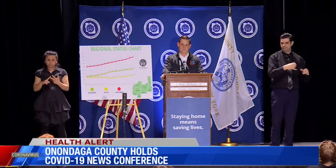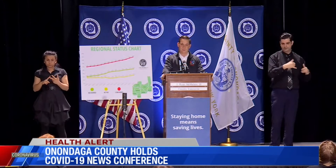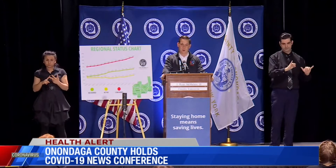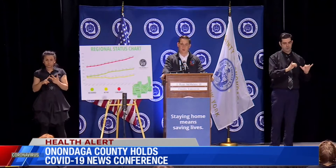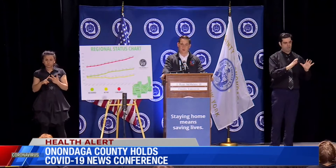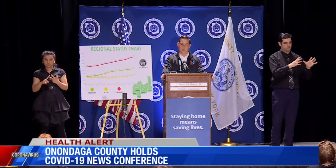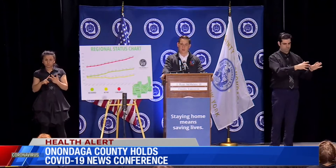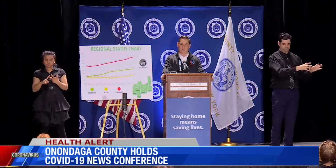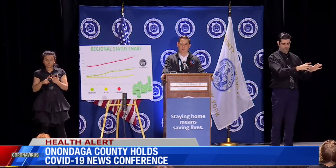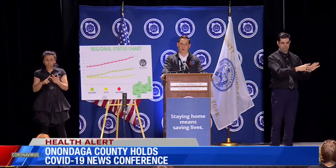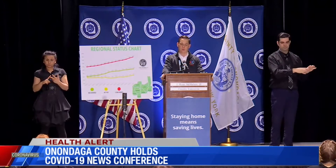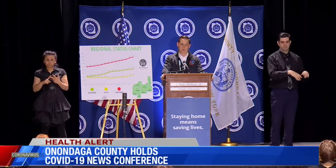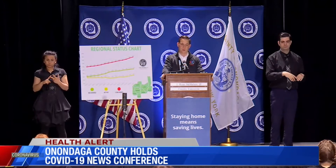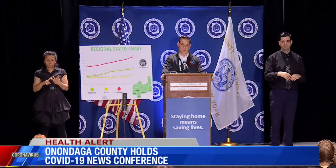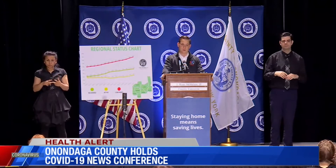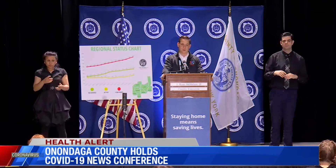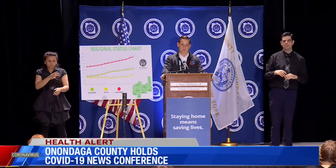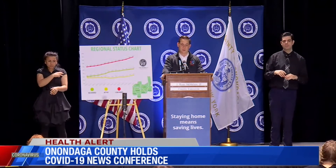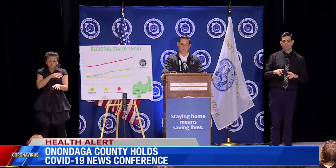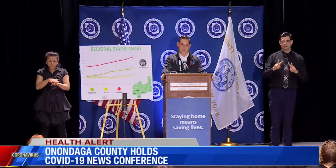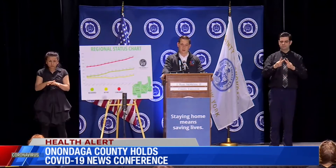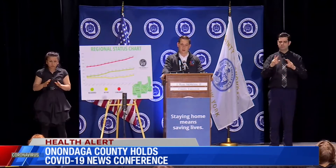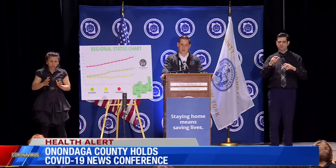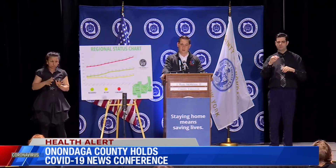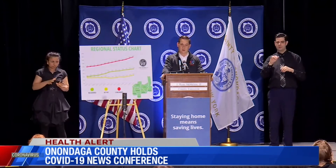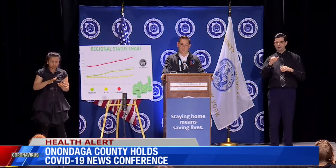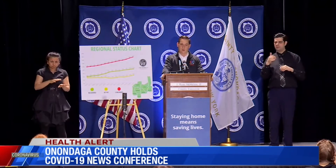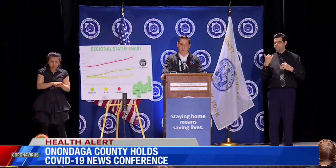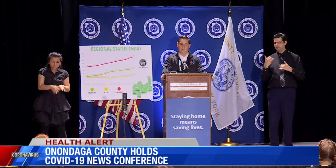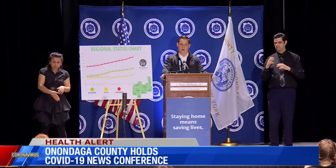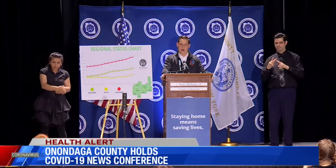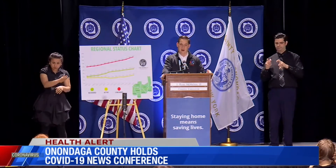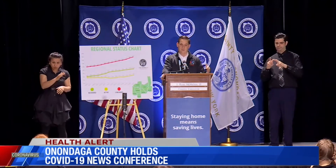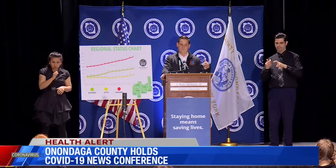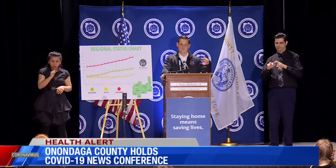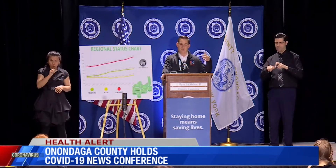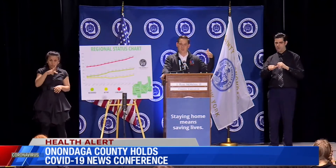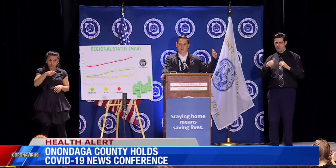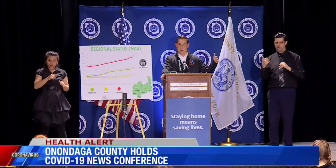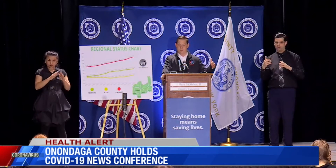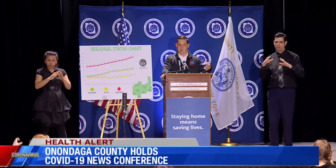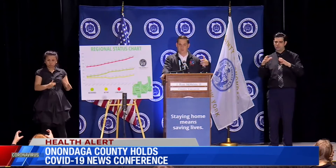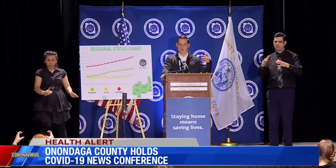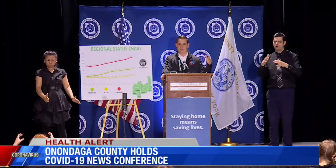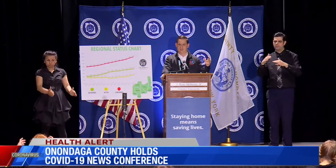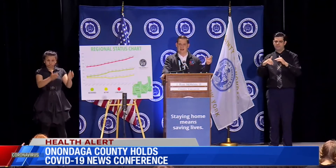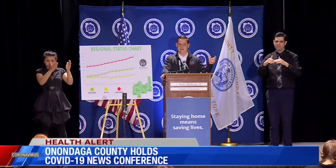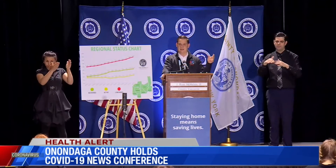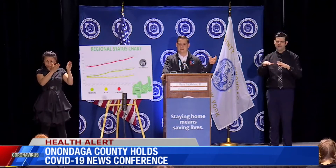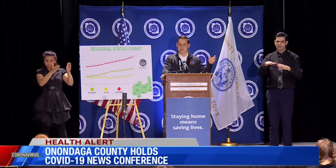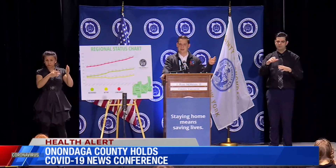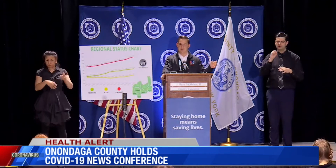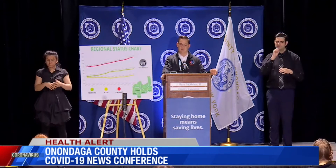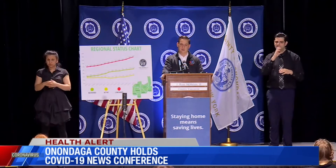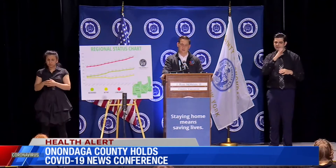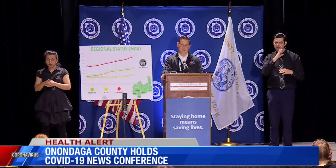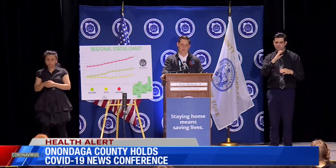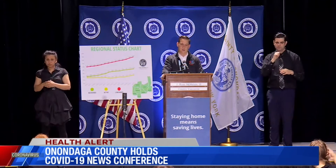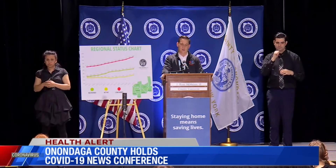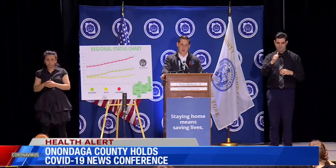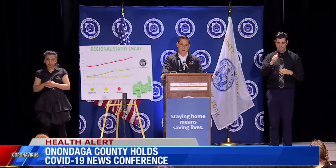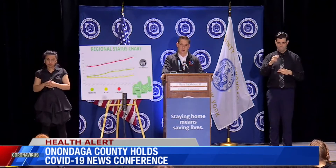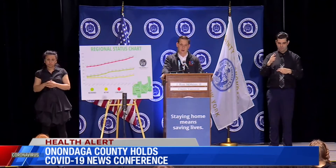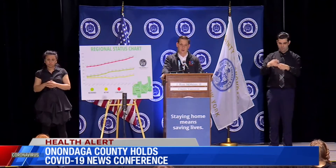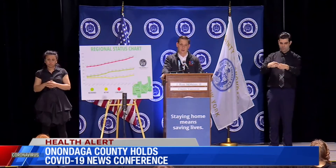density, other apartment buildings where that may have senior populations, just not designated